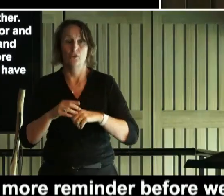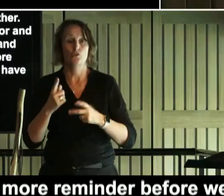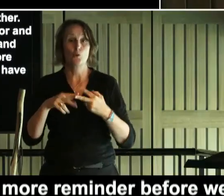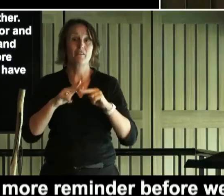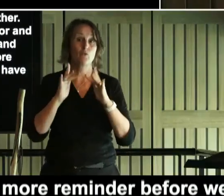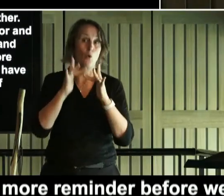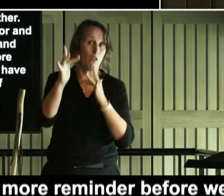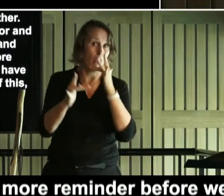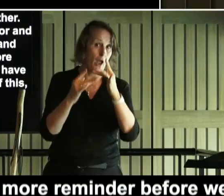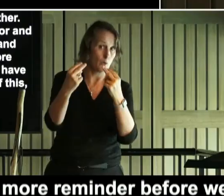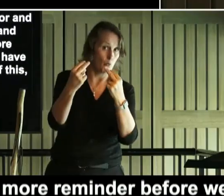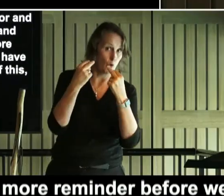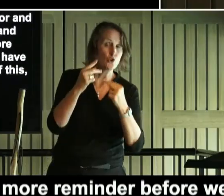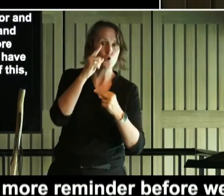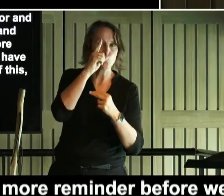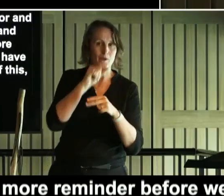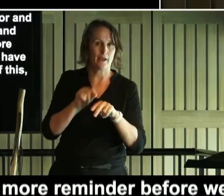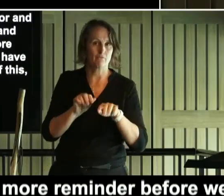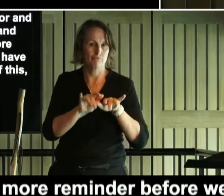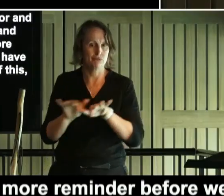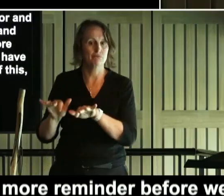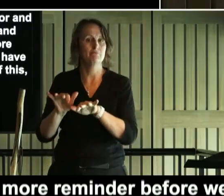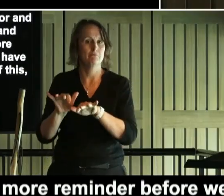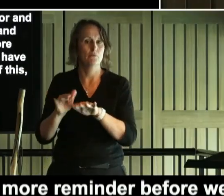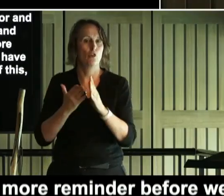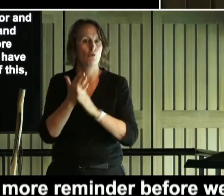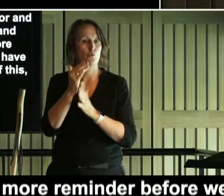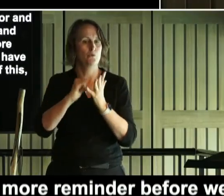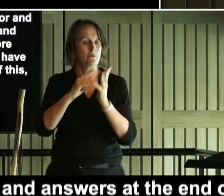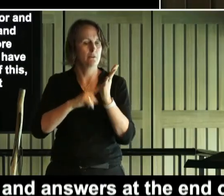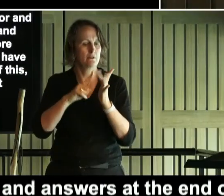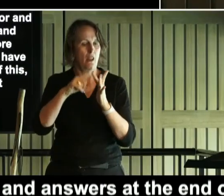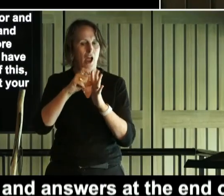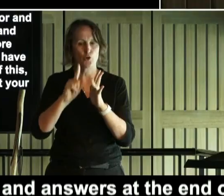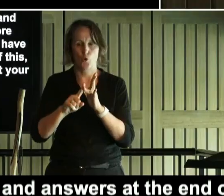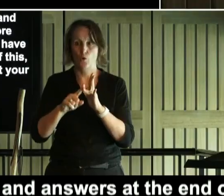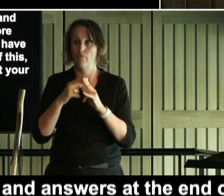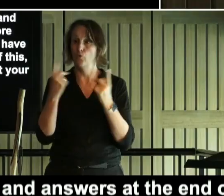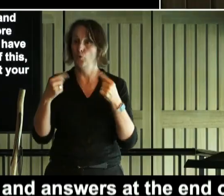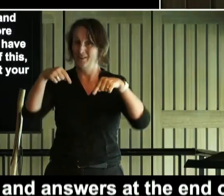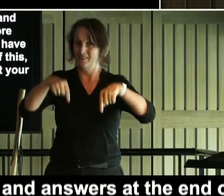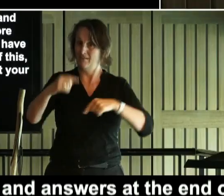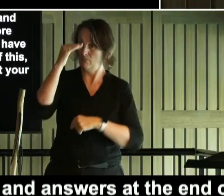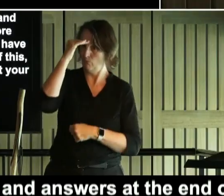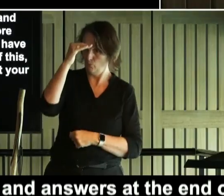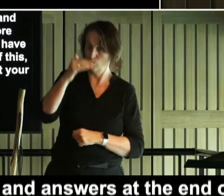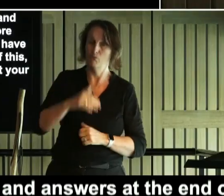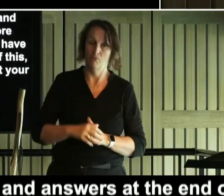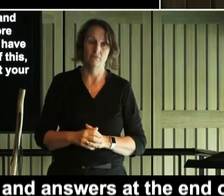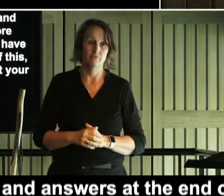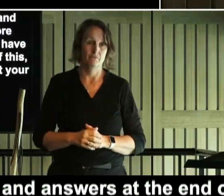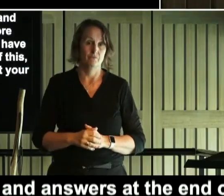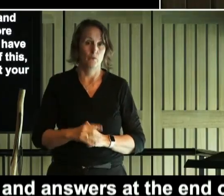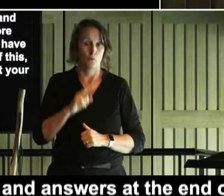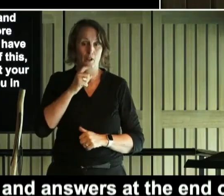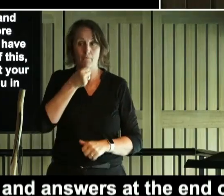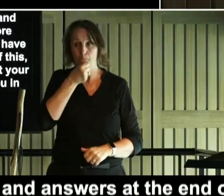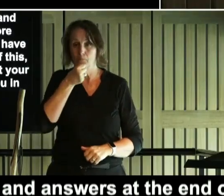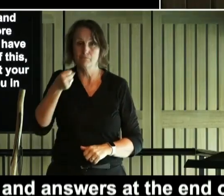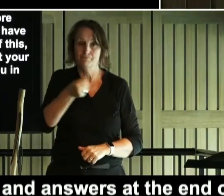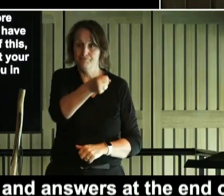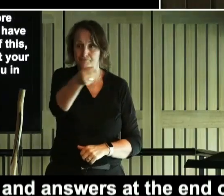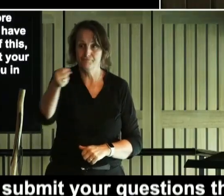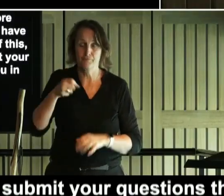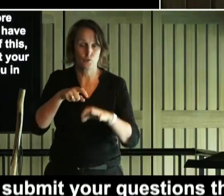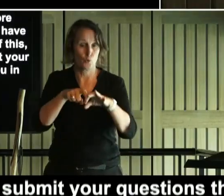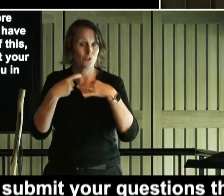you're online, you'll be able to submit your questions through Slido. And for those of you in the room, we'll bring a microphone